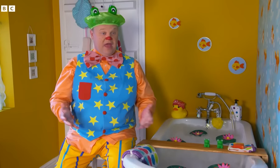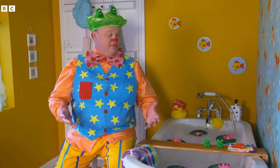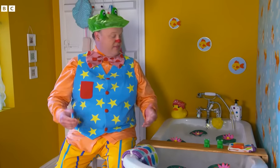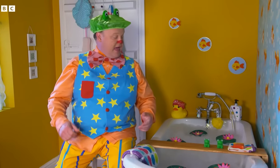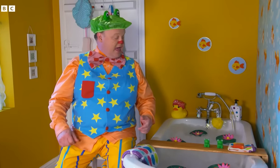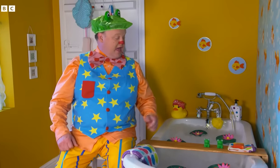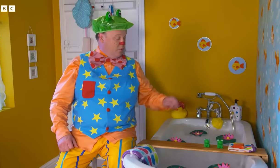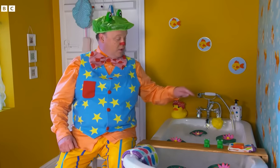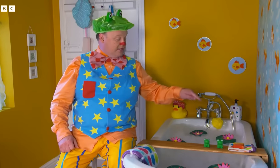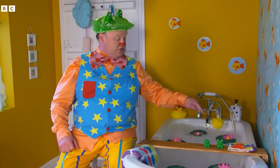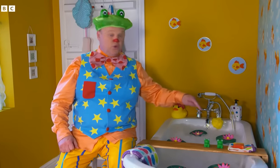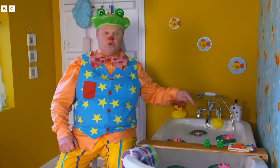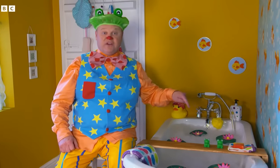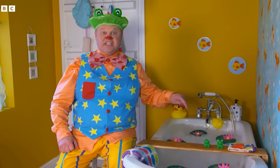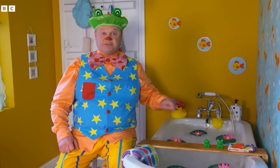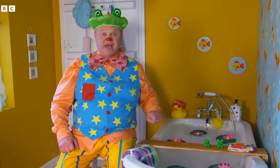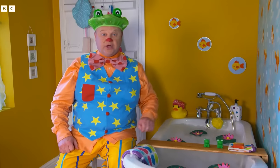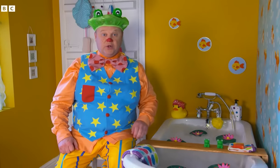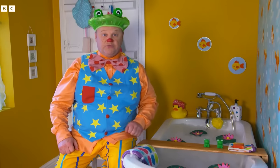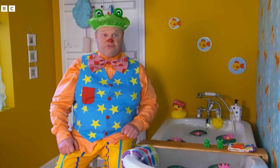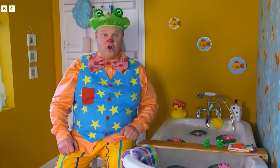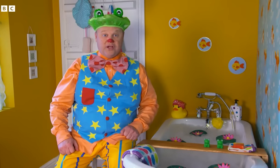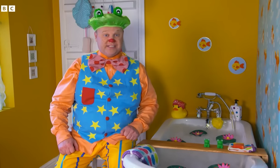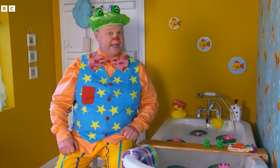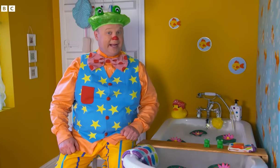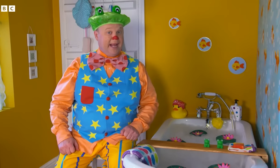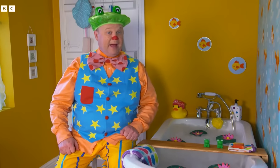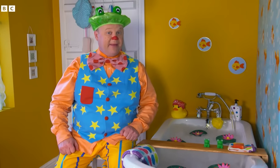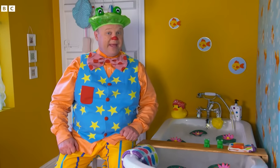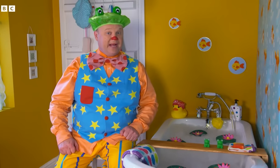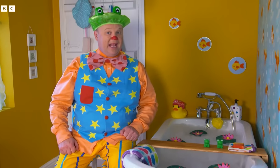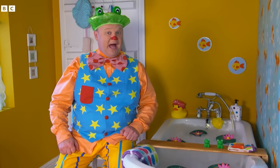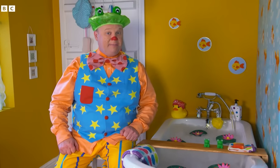Then there were two green speckled frogs. Glub, glub!